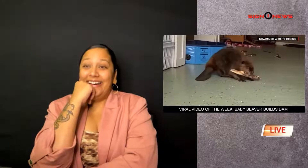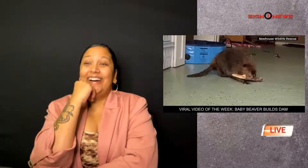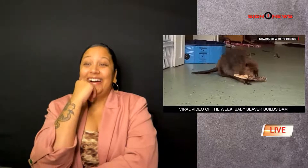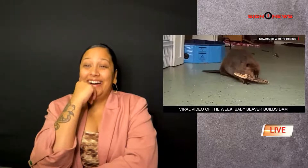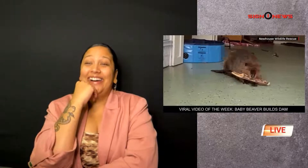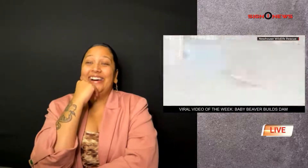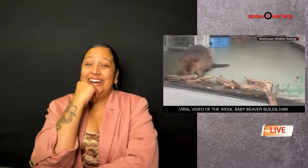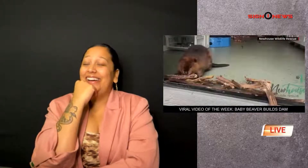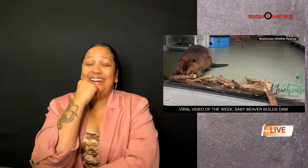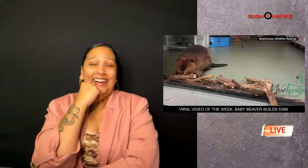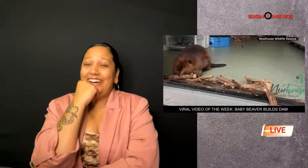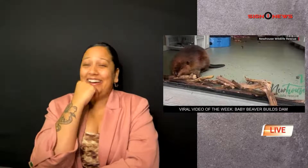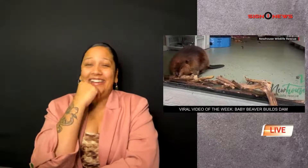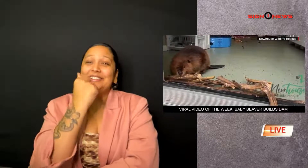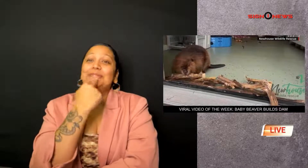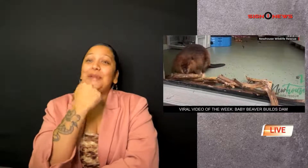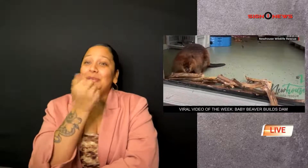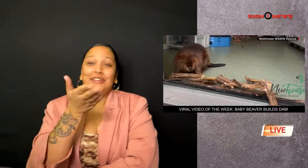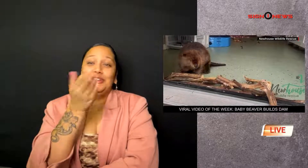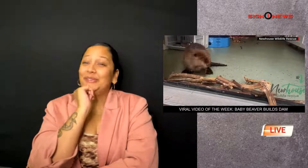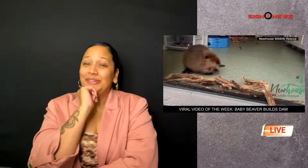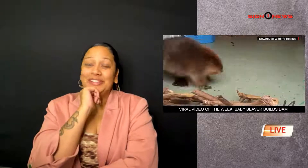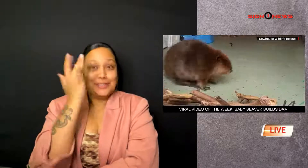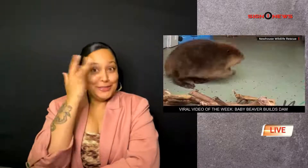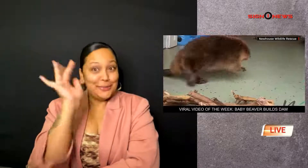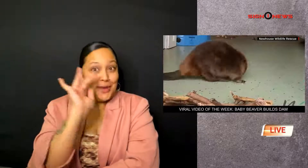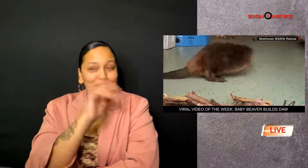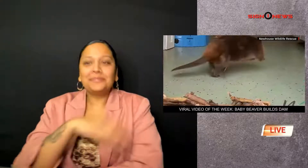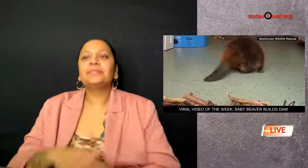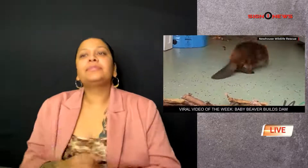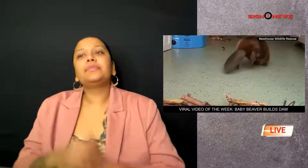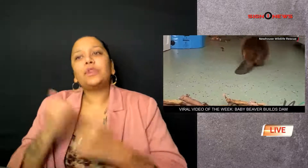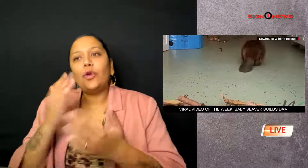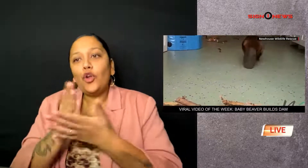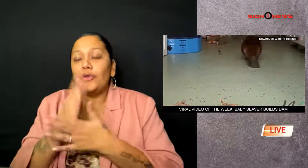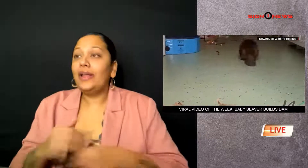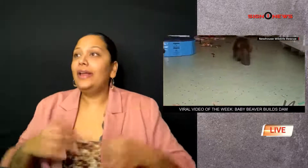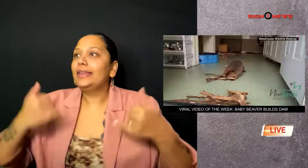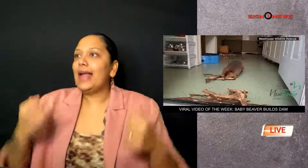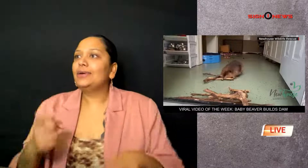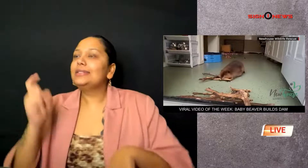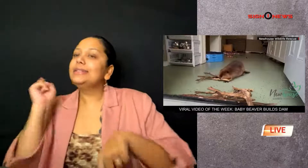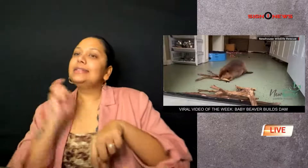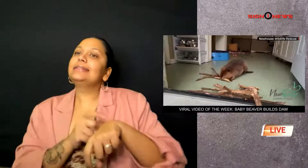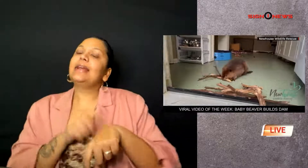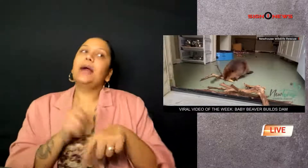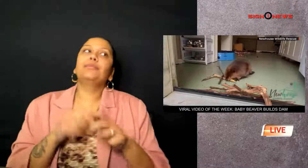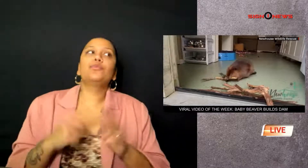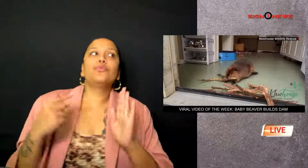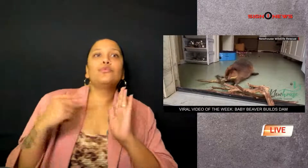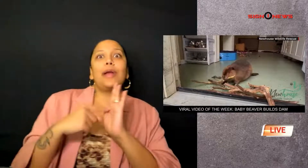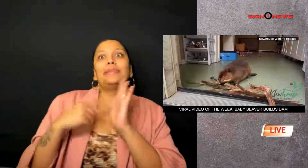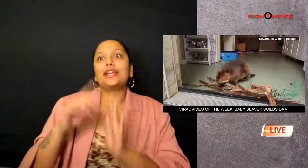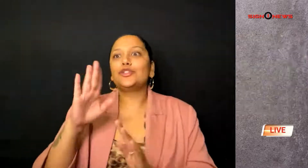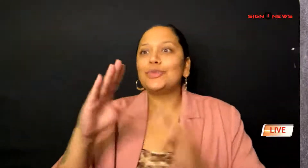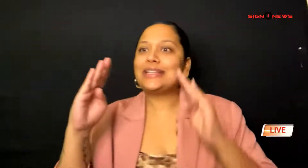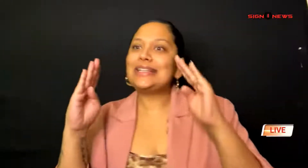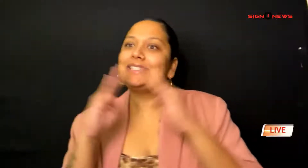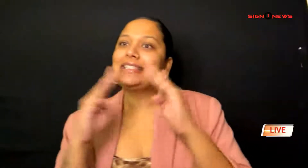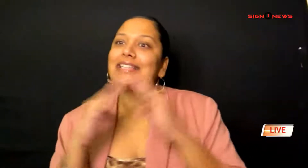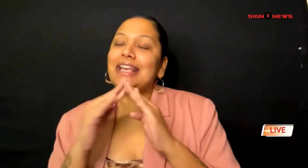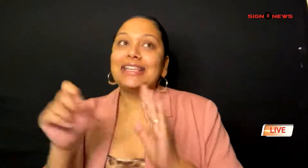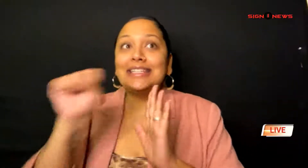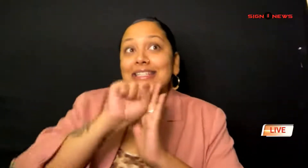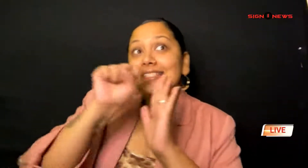That is amazing. This is so cute and smart. All right, time to rep